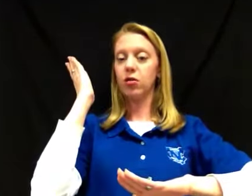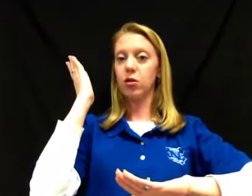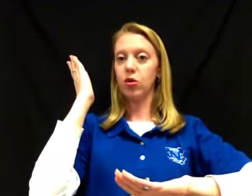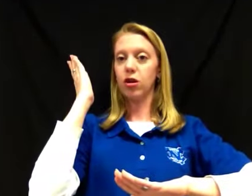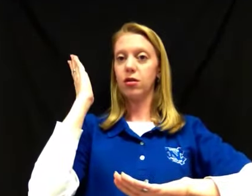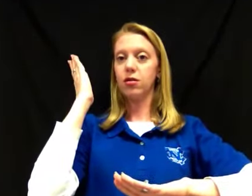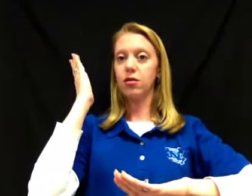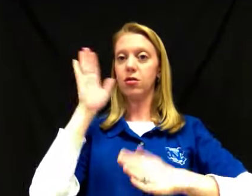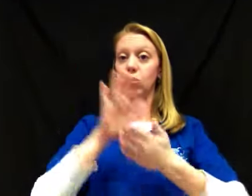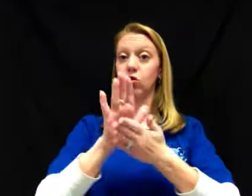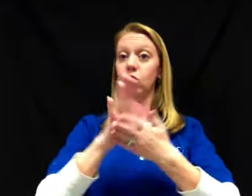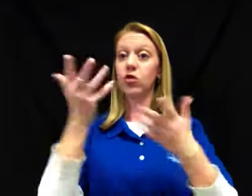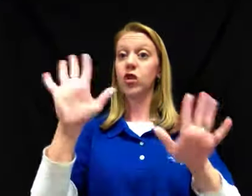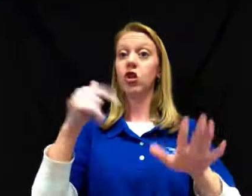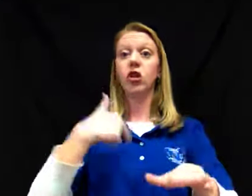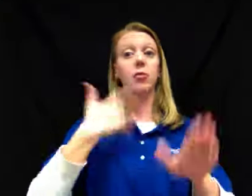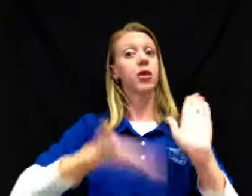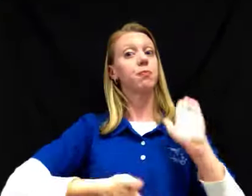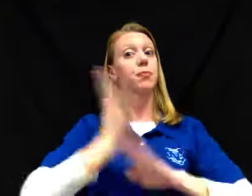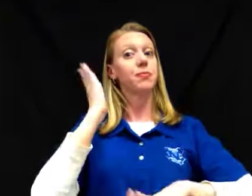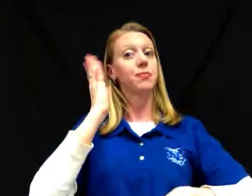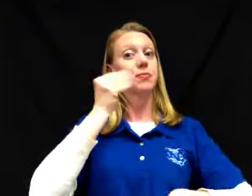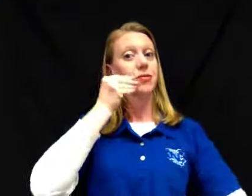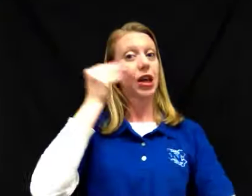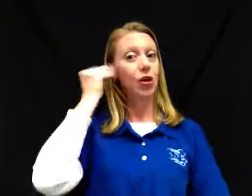somewhere else. When school is finished, I'm going to head home.